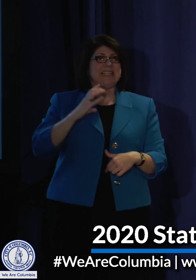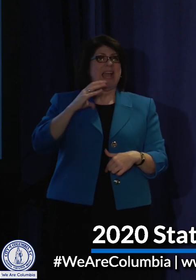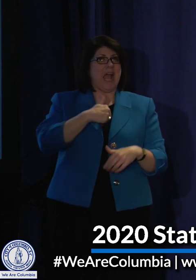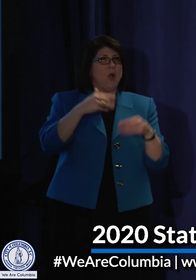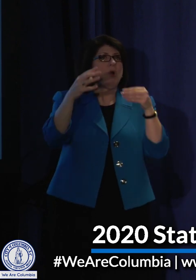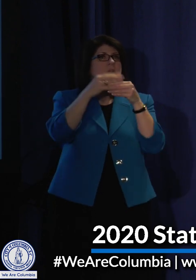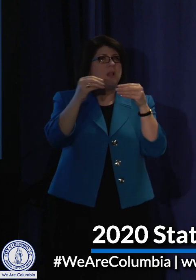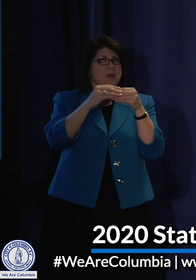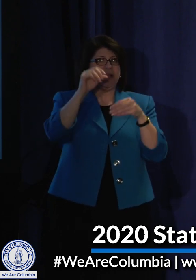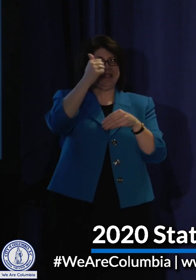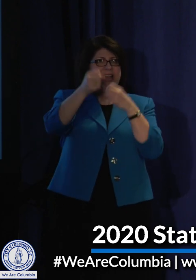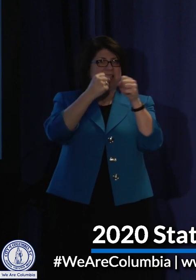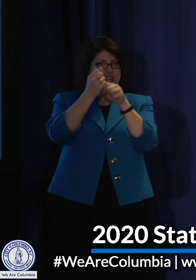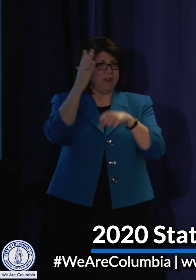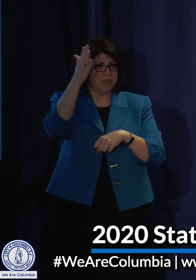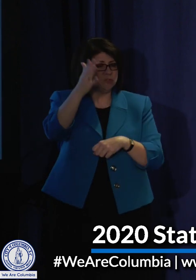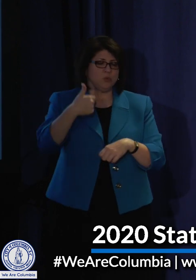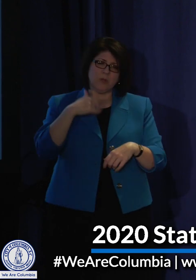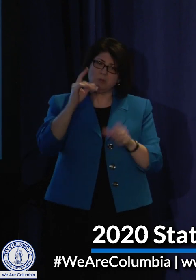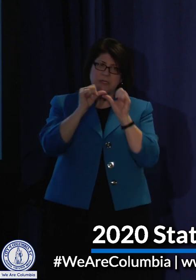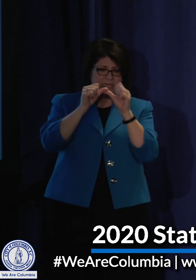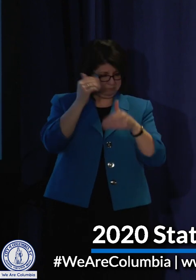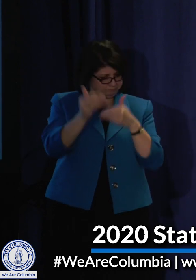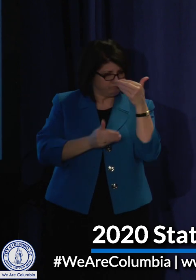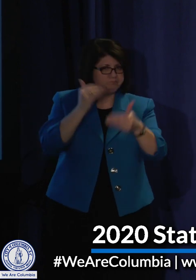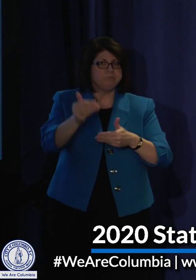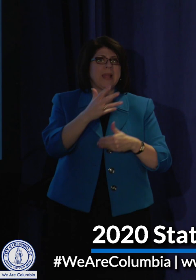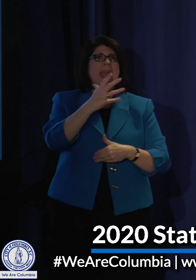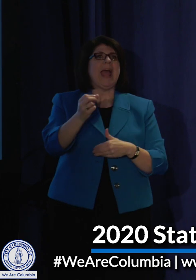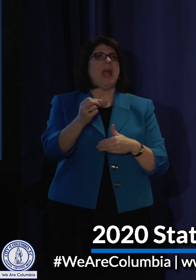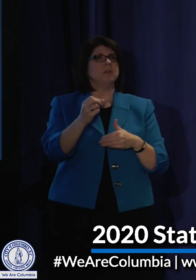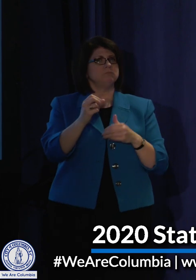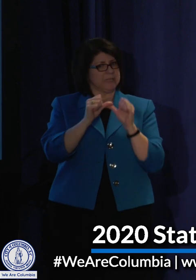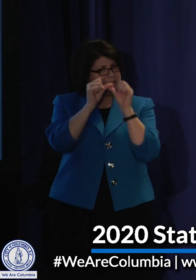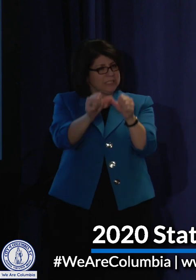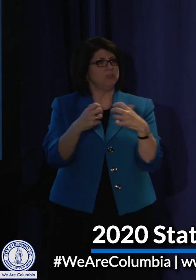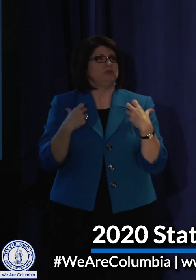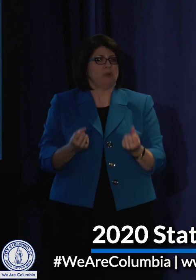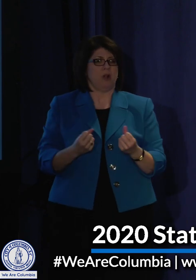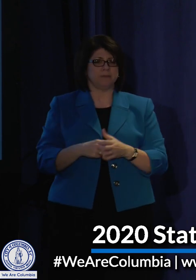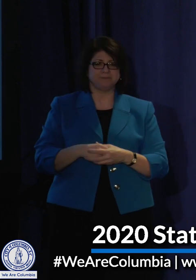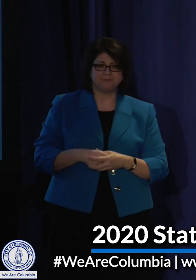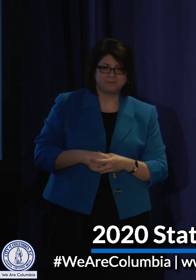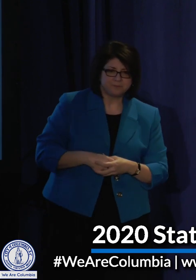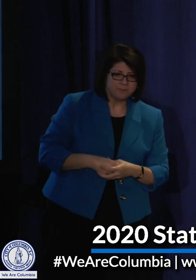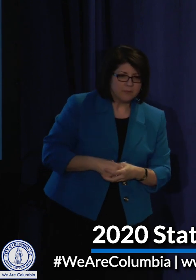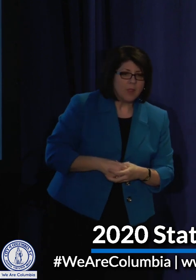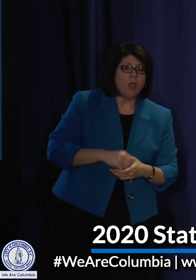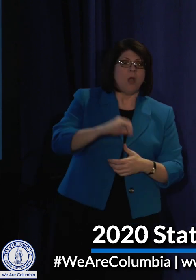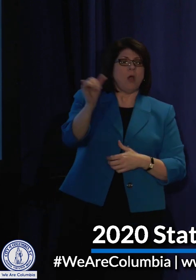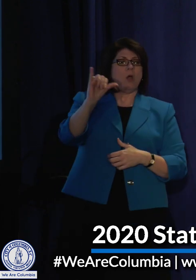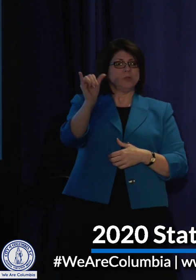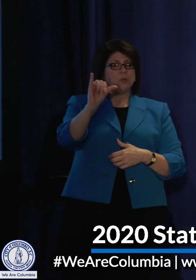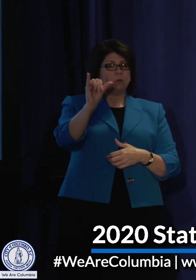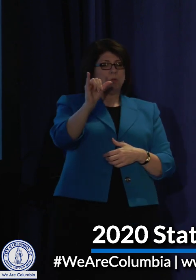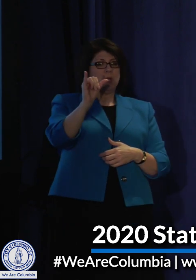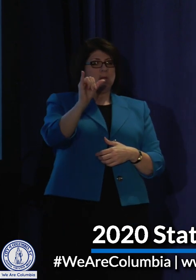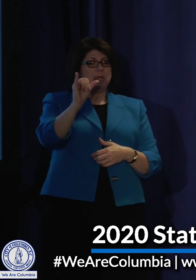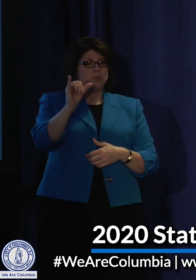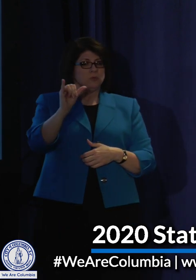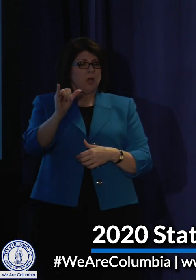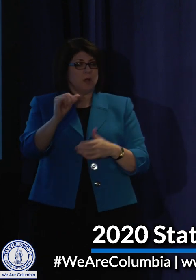keep moving forward and moving forward strong. And details are being finalized to work with transitions to begin to also